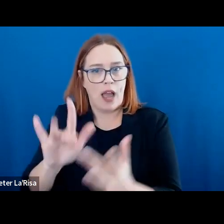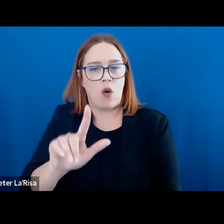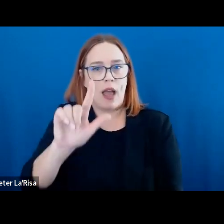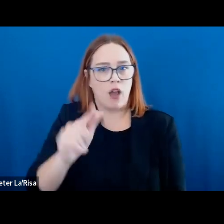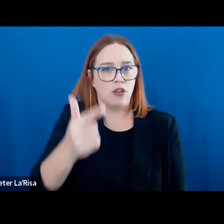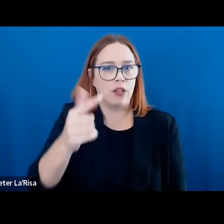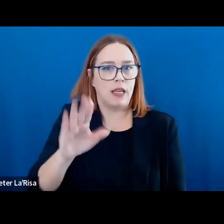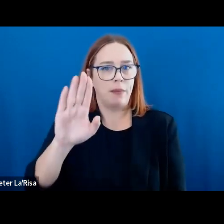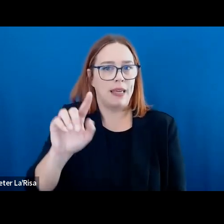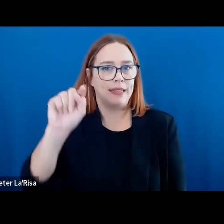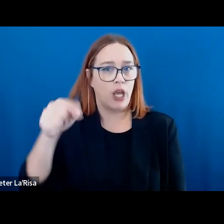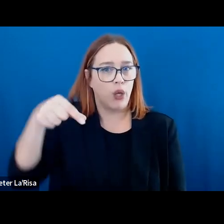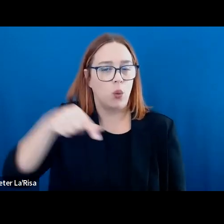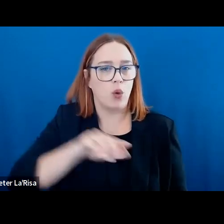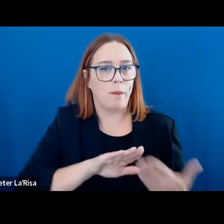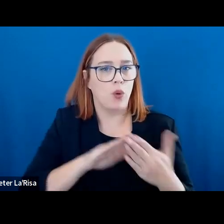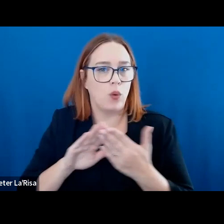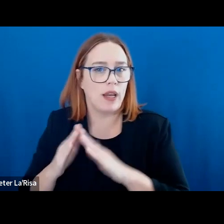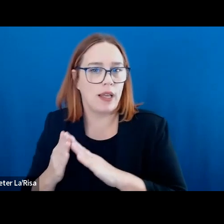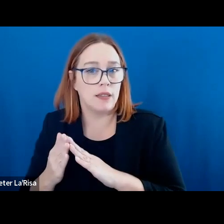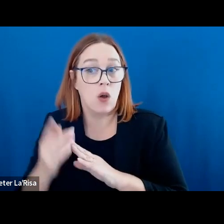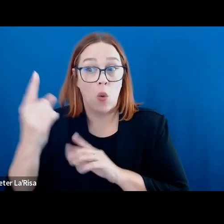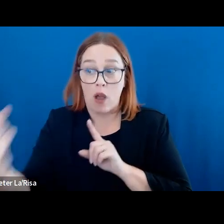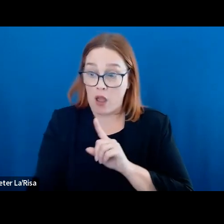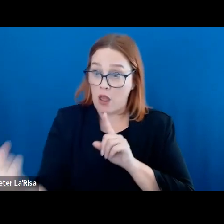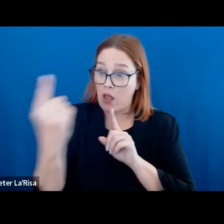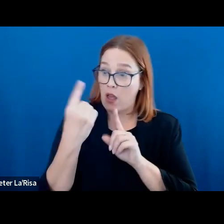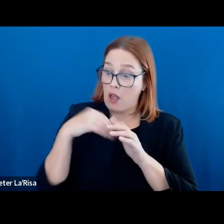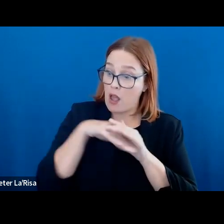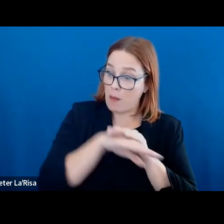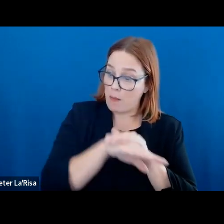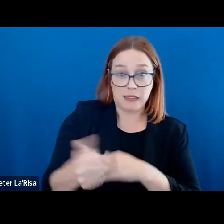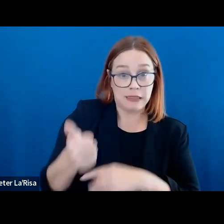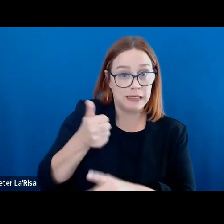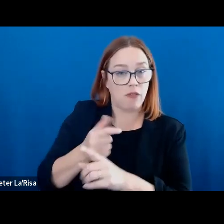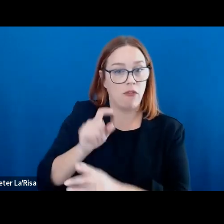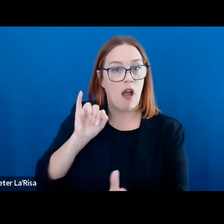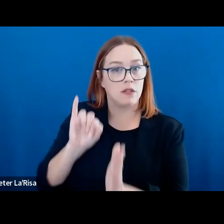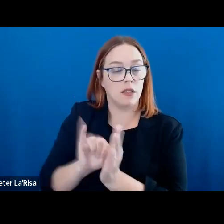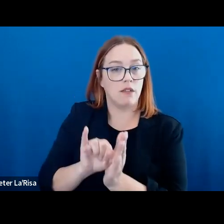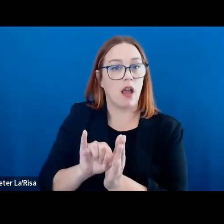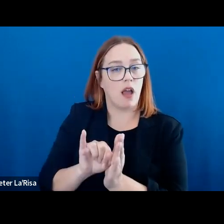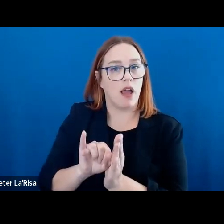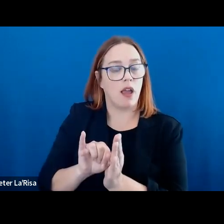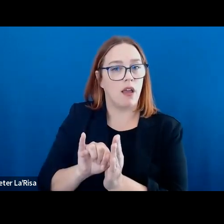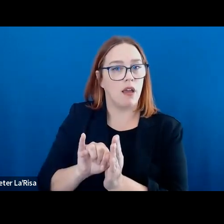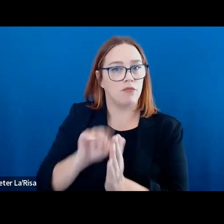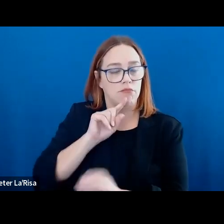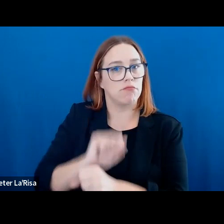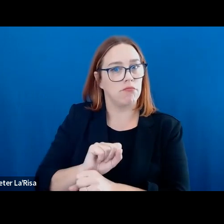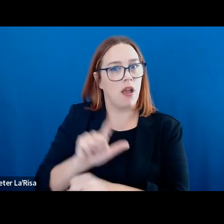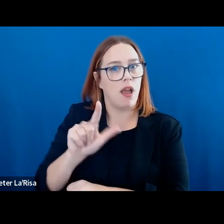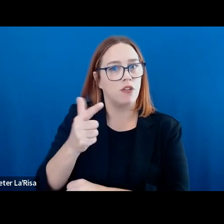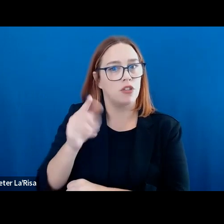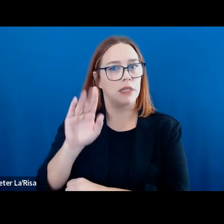of our consumers coming in were and are LGBTQ, and they came and part